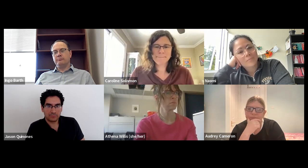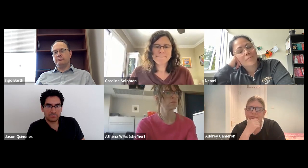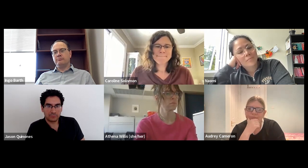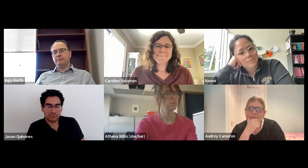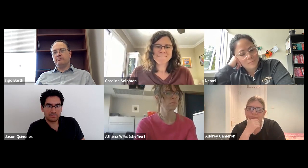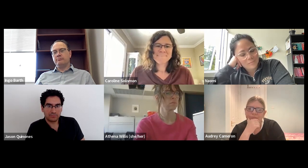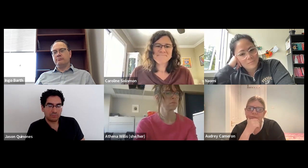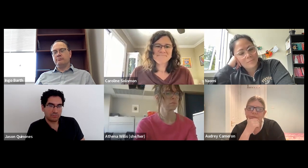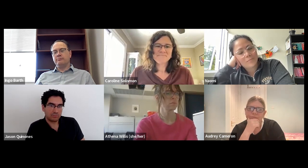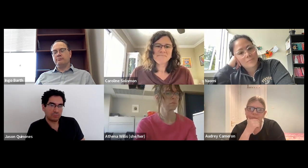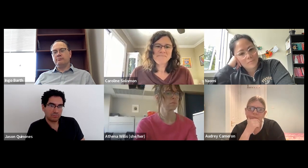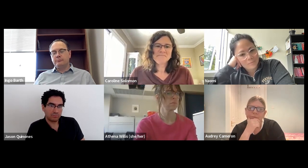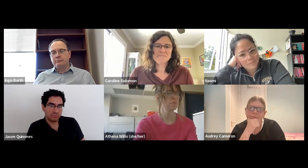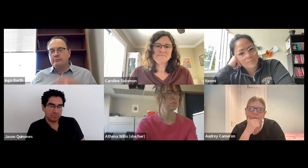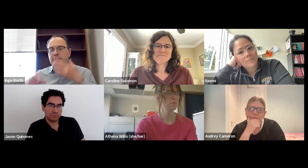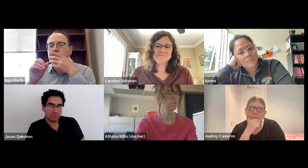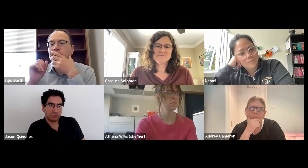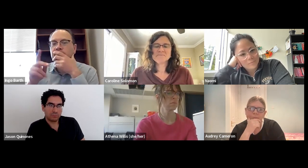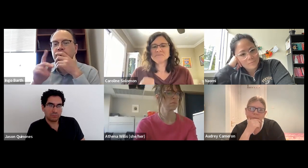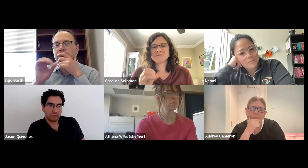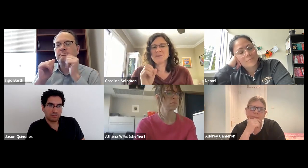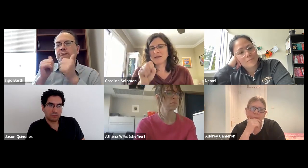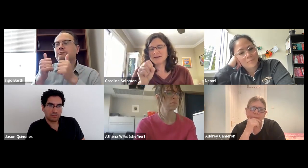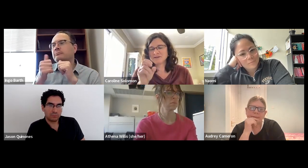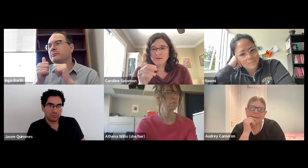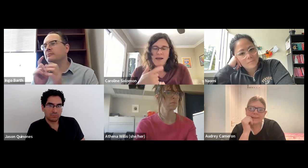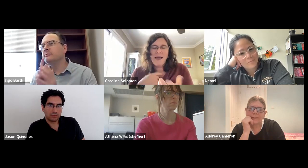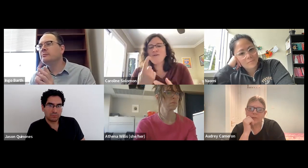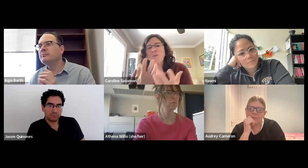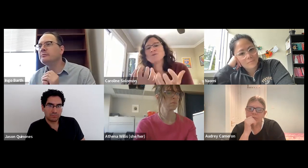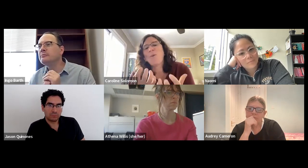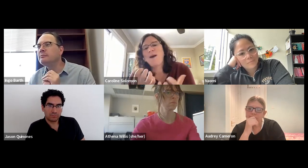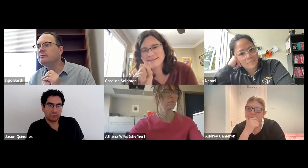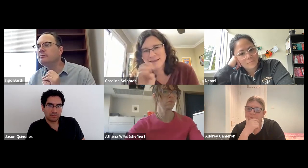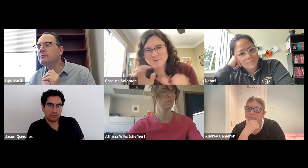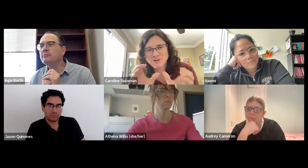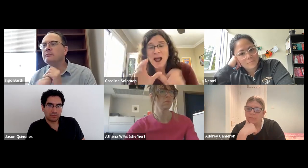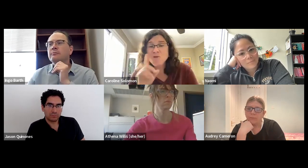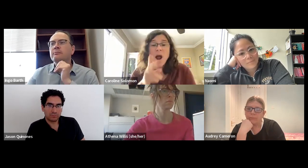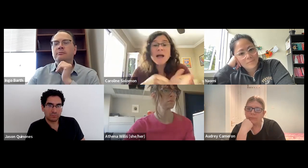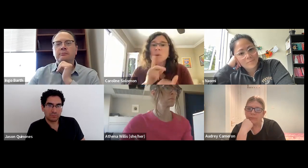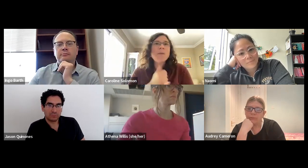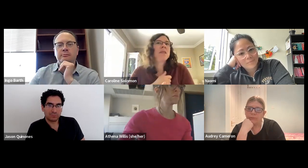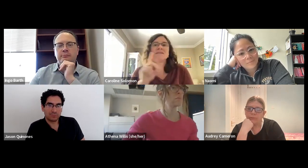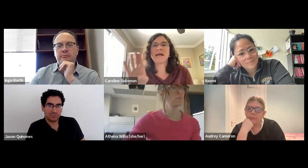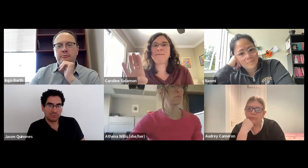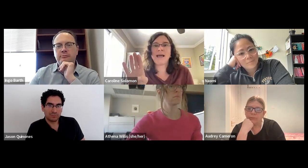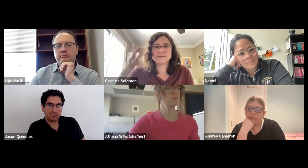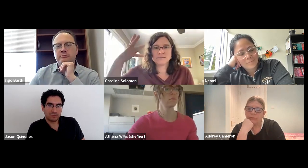That was something that I found in research that might be helpful. Okay, great. And I would